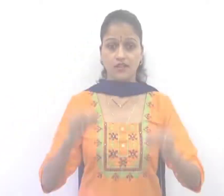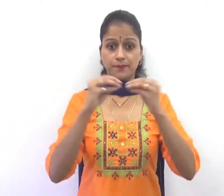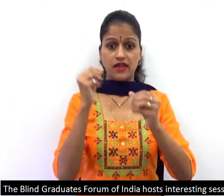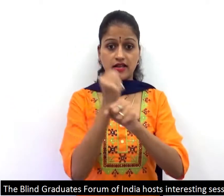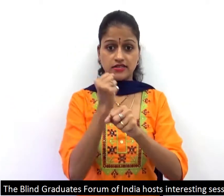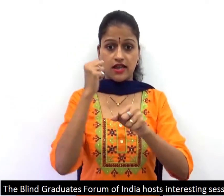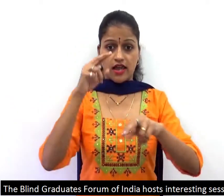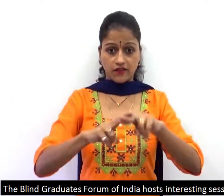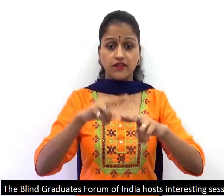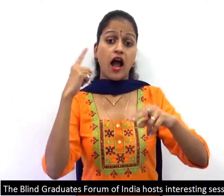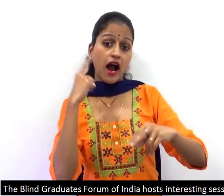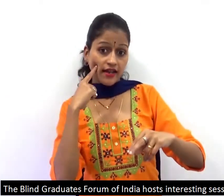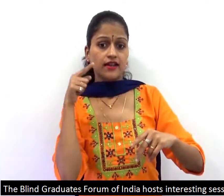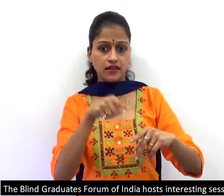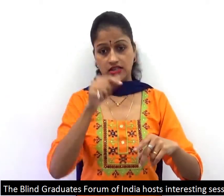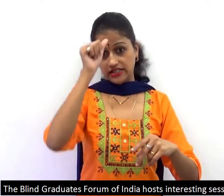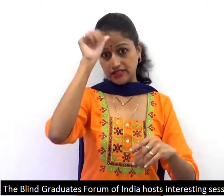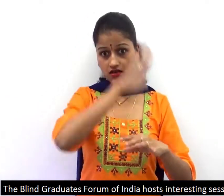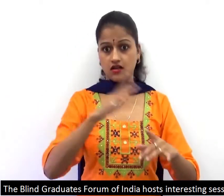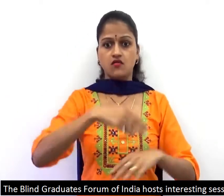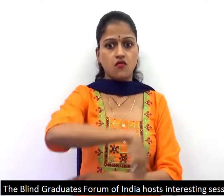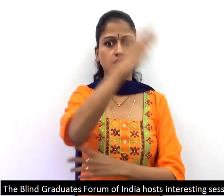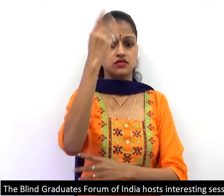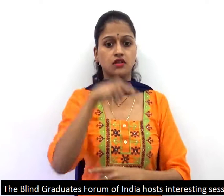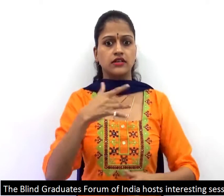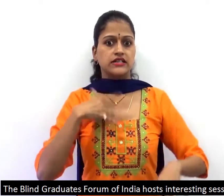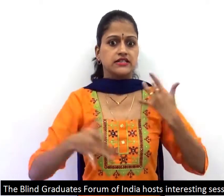the blind graduates forum of india hosts interesting sessions